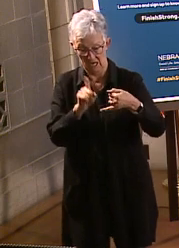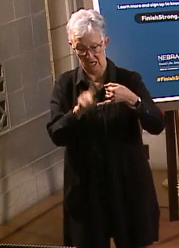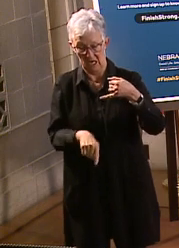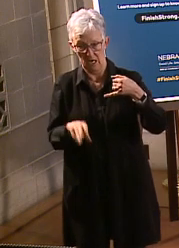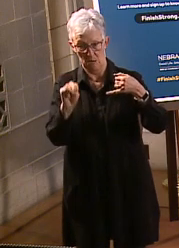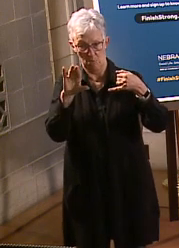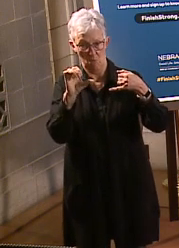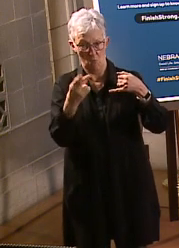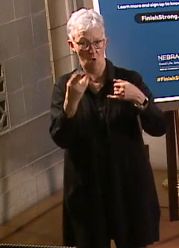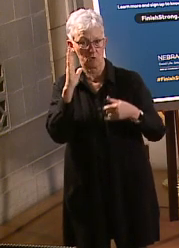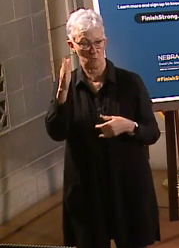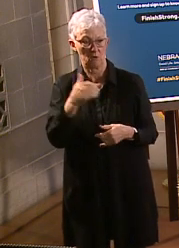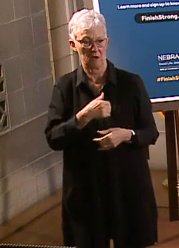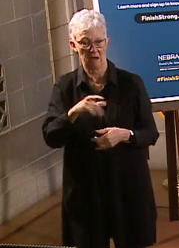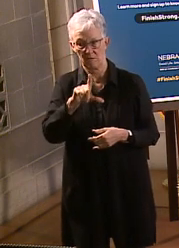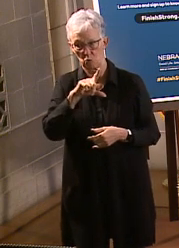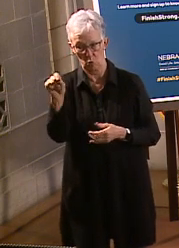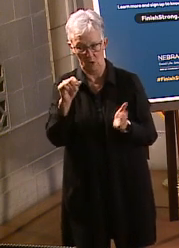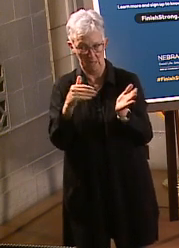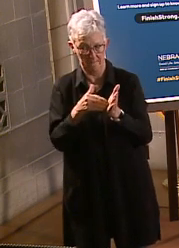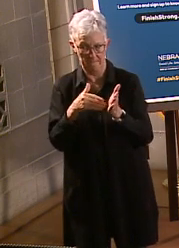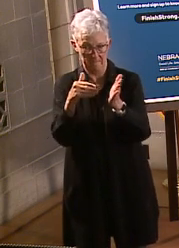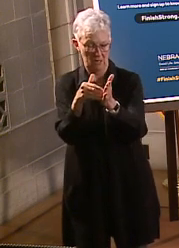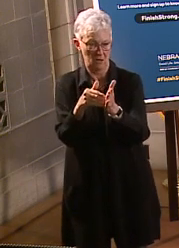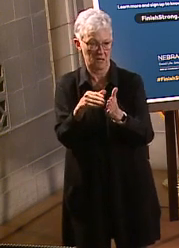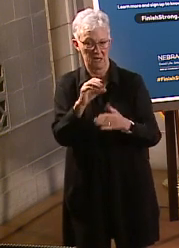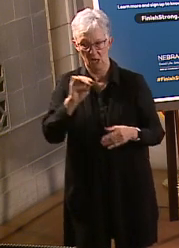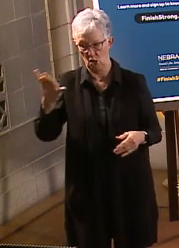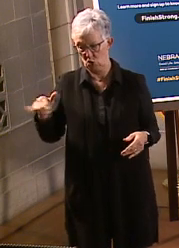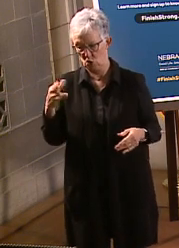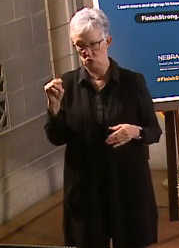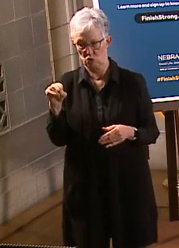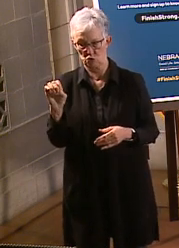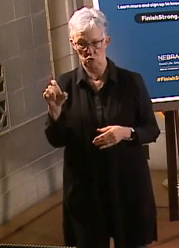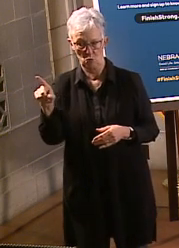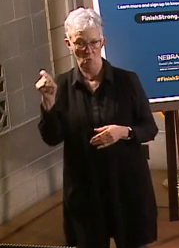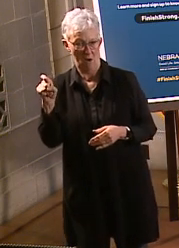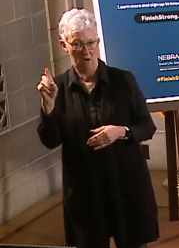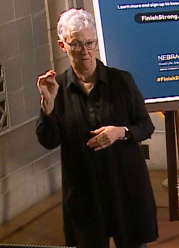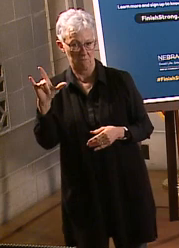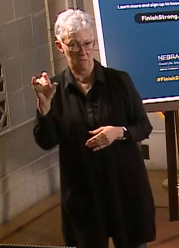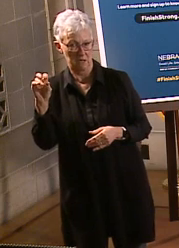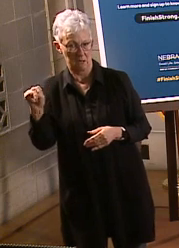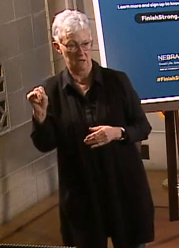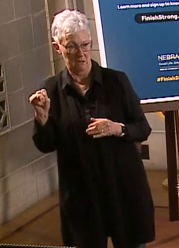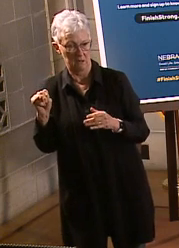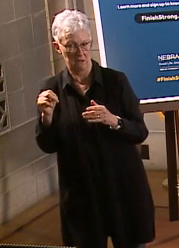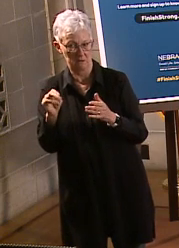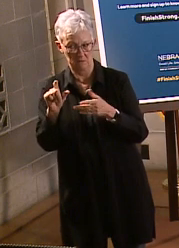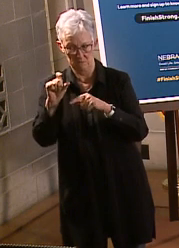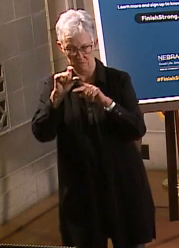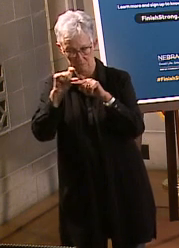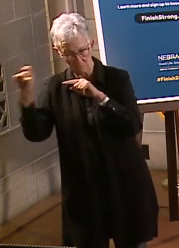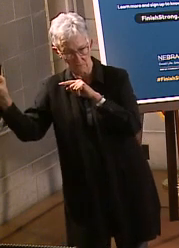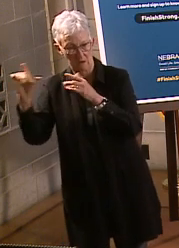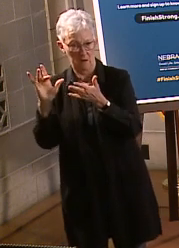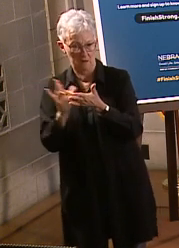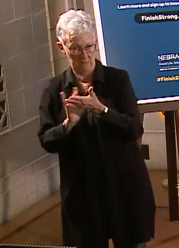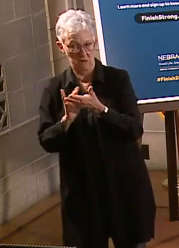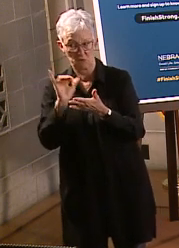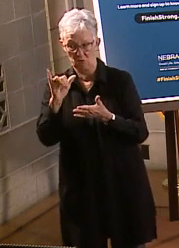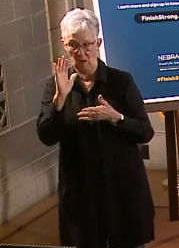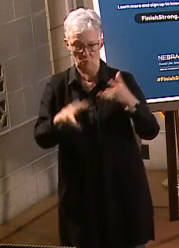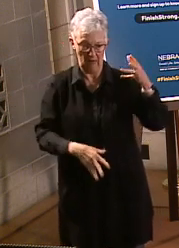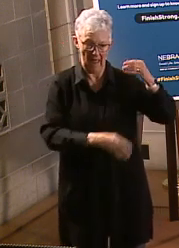have 20 million doses out, and then by the end of June, 100 million doses out. So that will add on to the other doses that we have available from both Moderna and